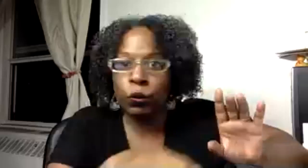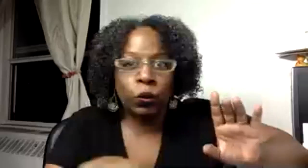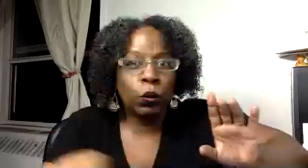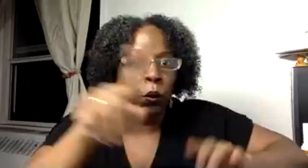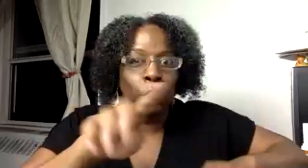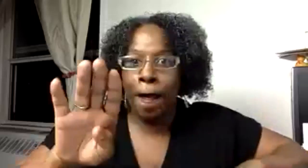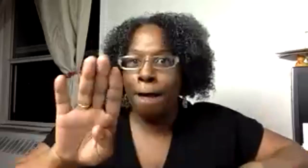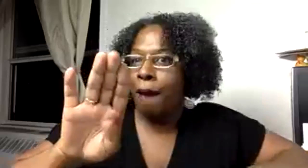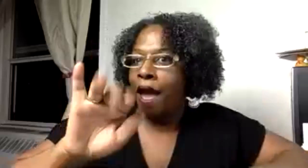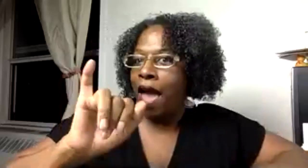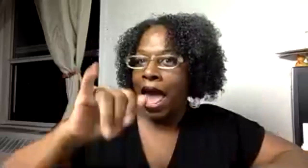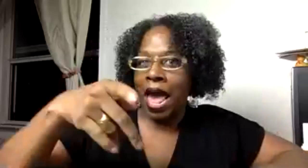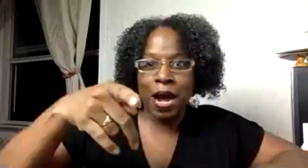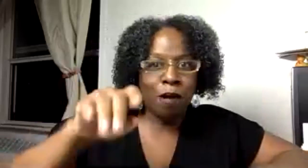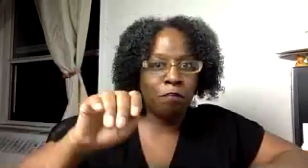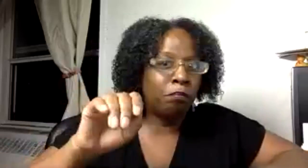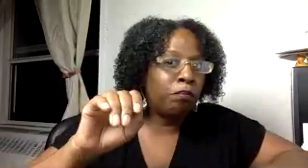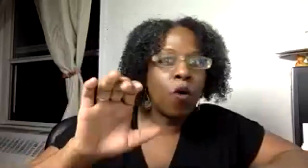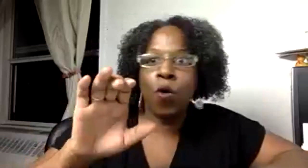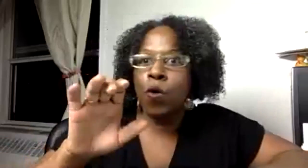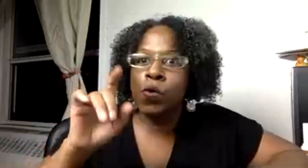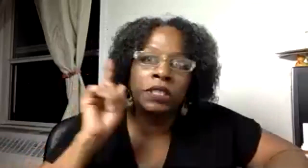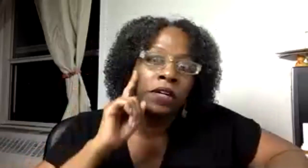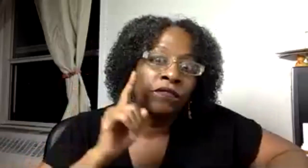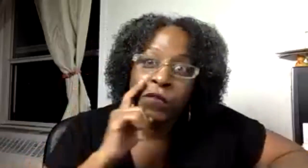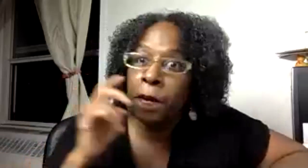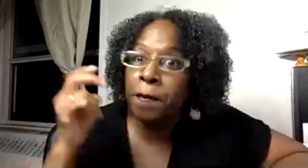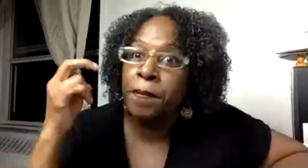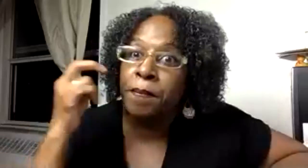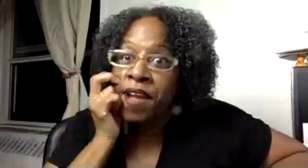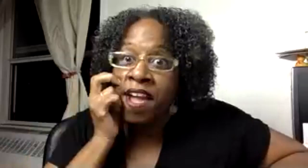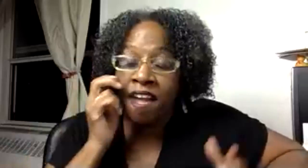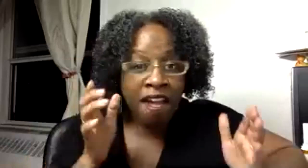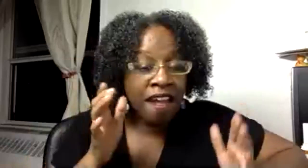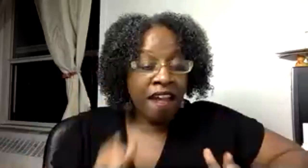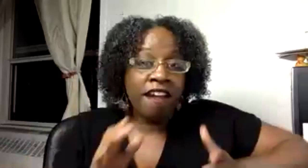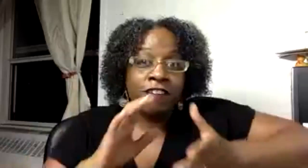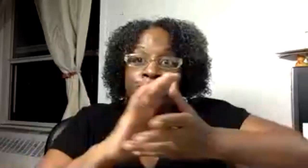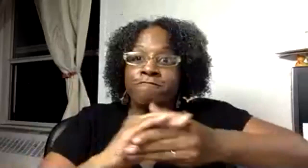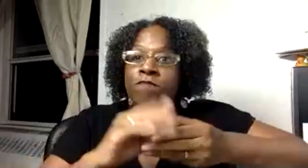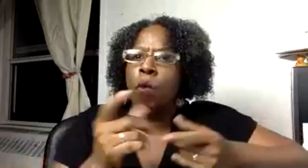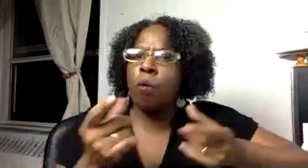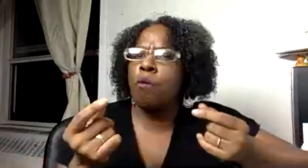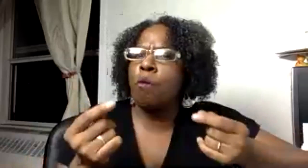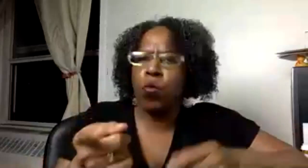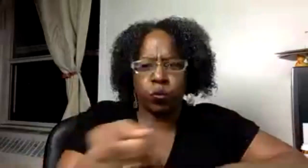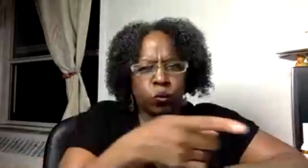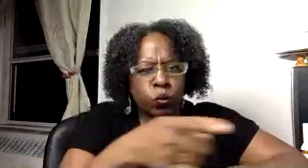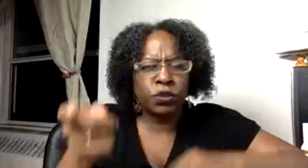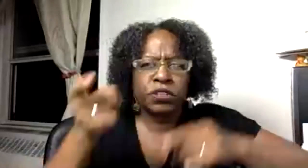So Divya or any other person here who's deaf, deafblind, has something they want to